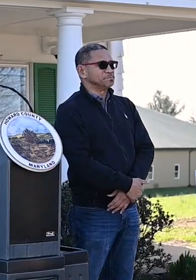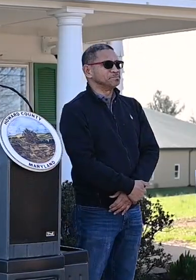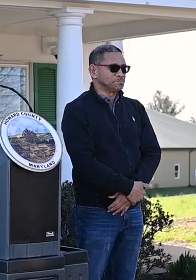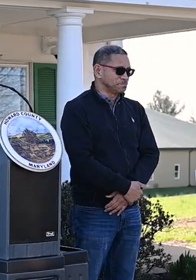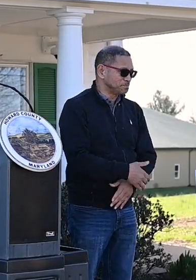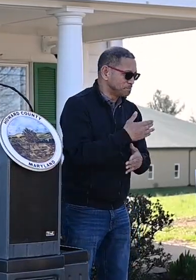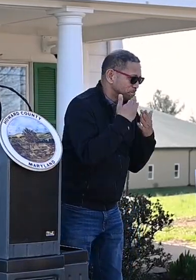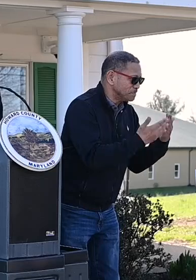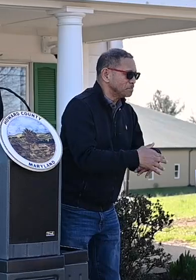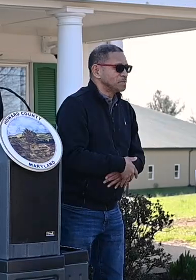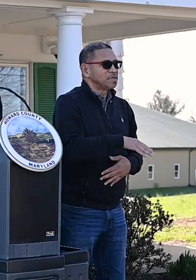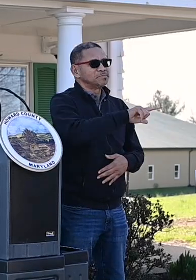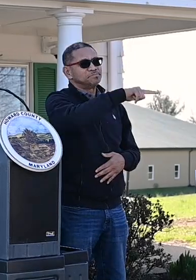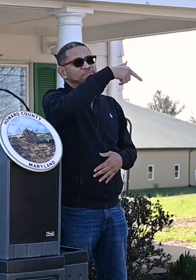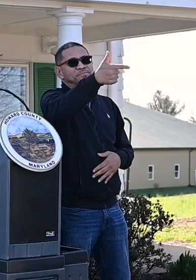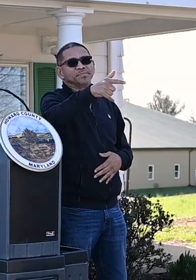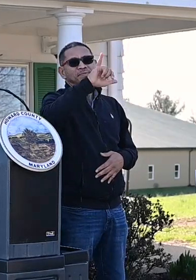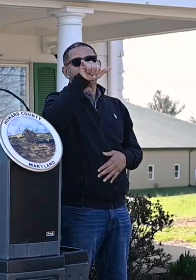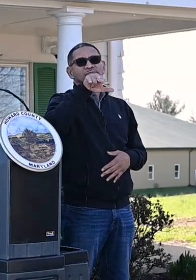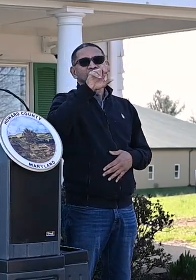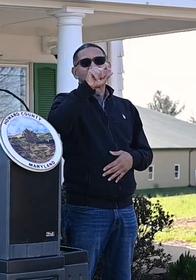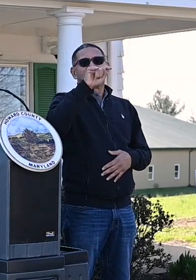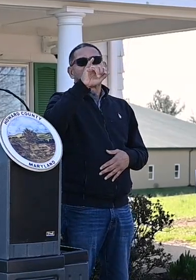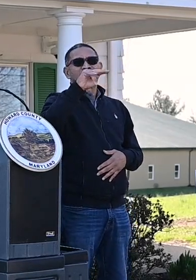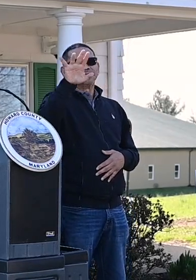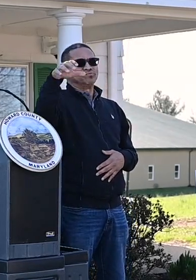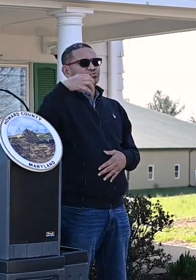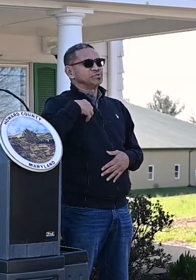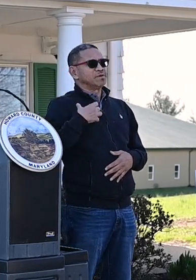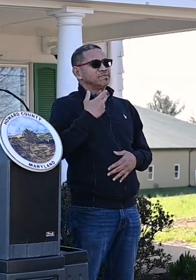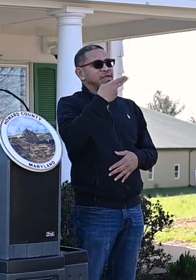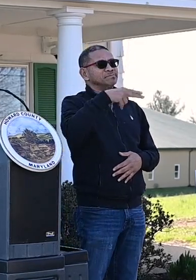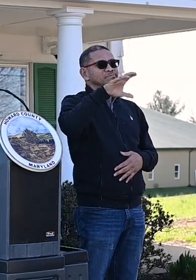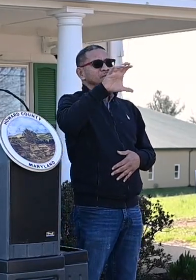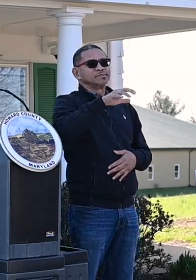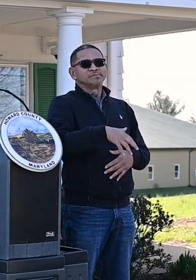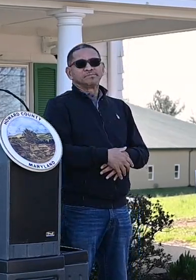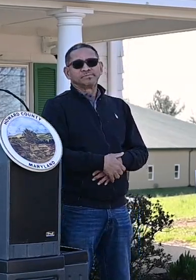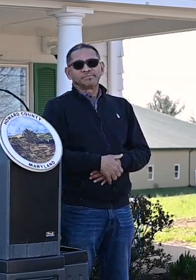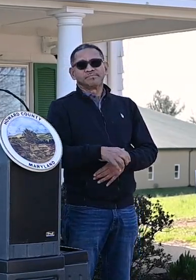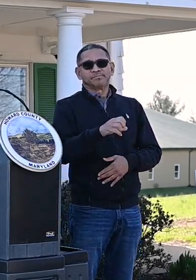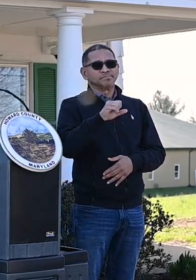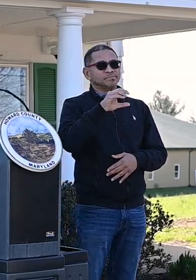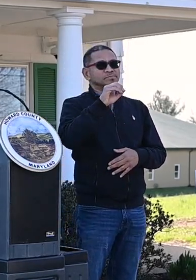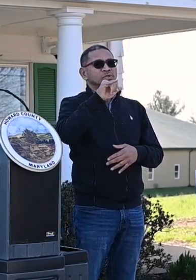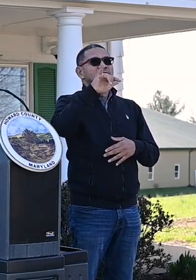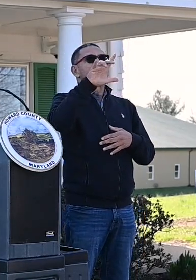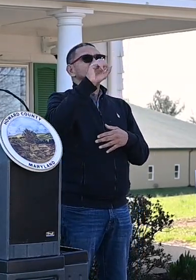Thank you, Lynn. Our next speaker is Justin Brendel, the Chair of the Howard Soil Conservation District.